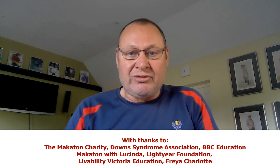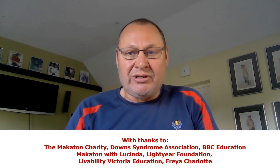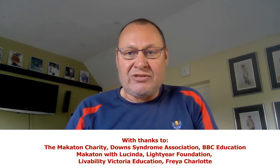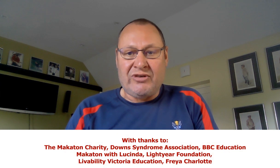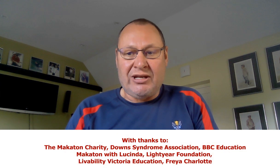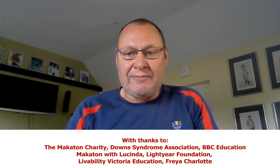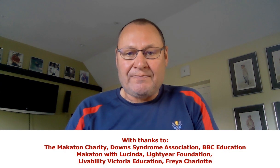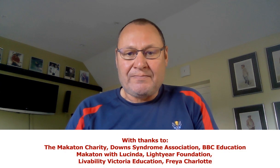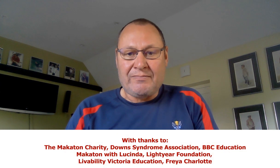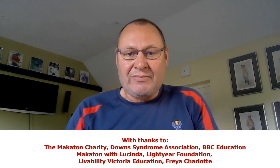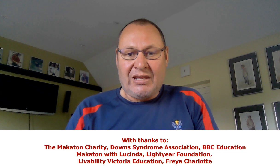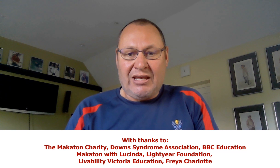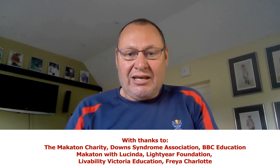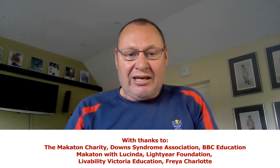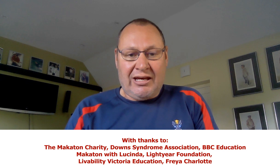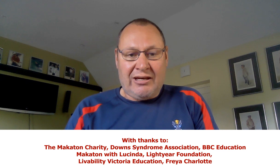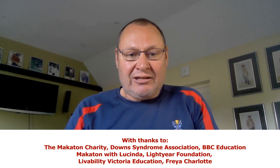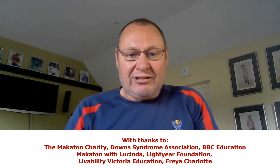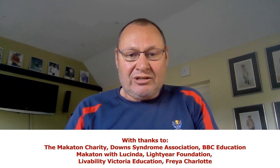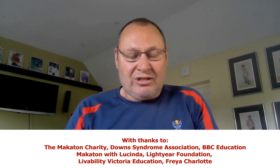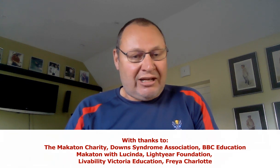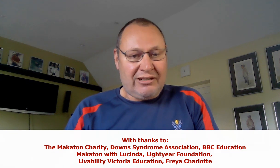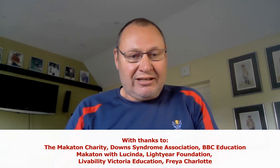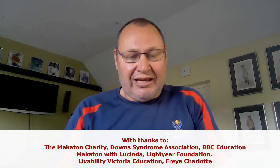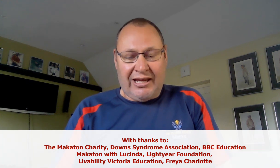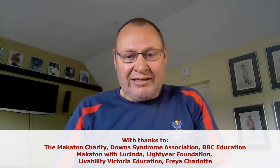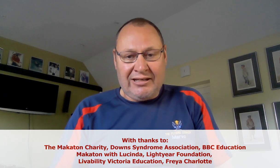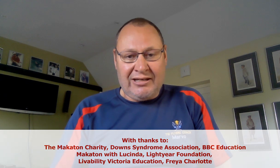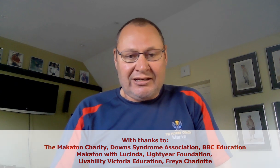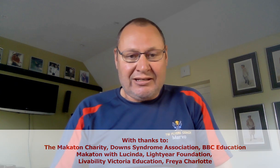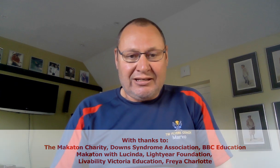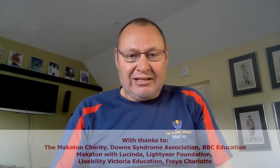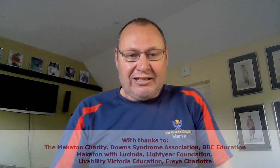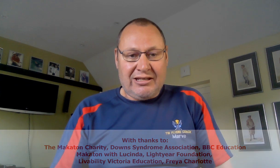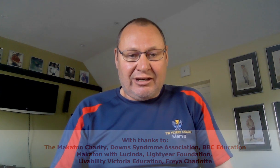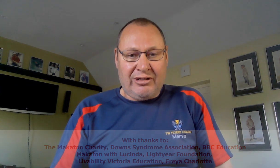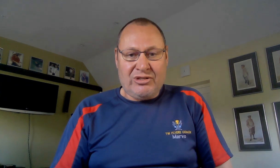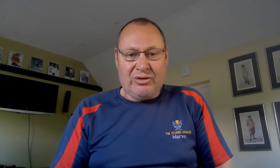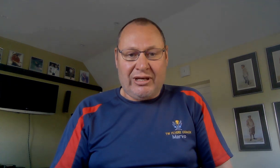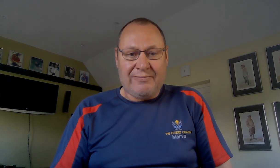doing this video. Good luck and go and enjoy.